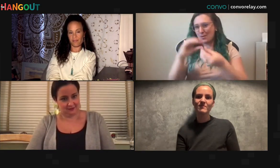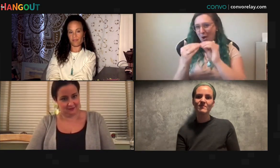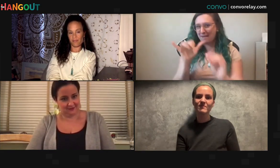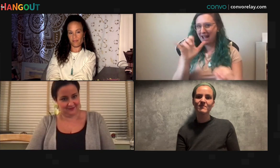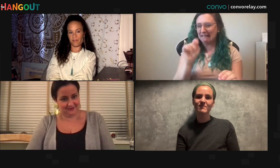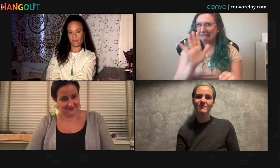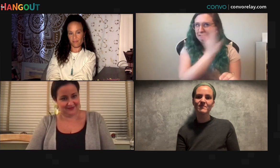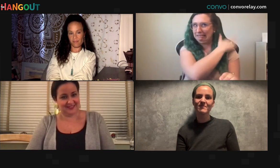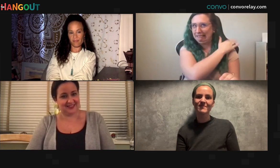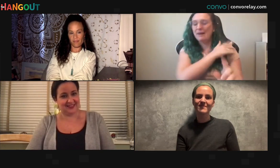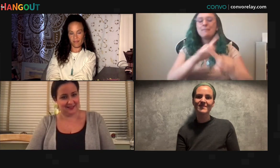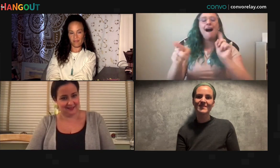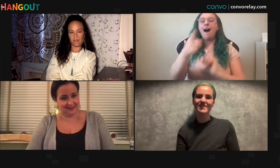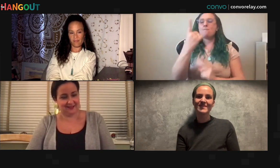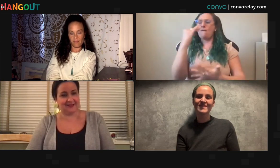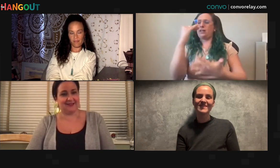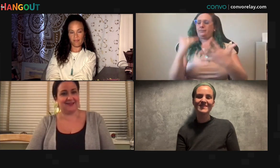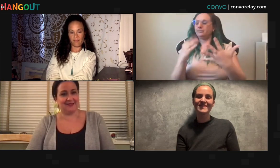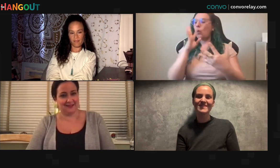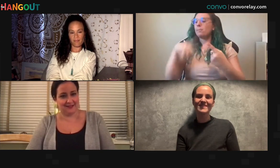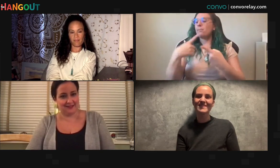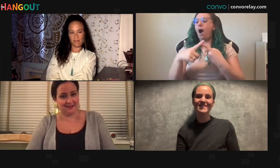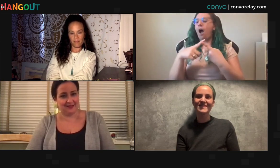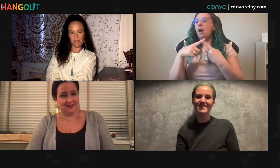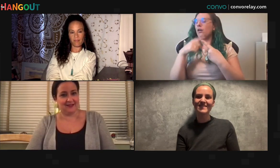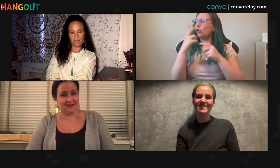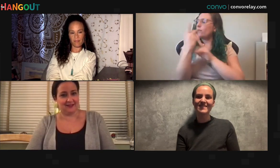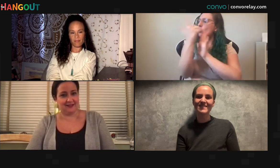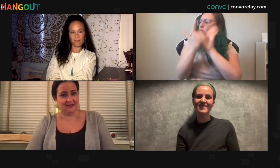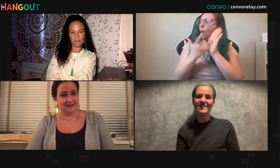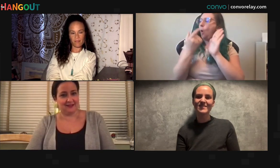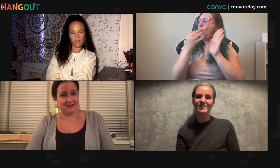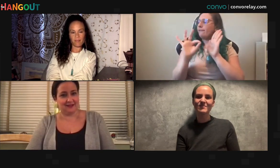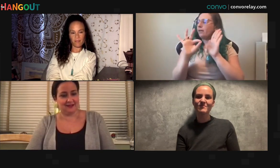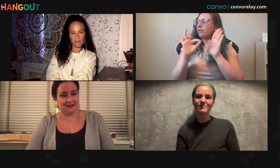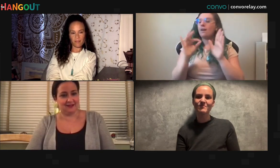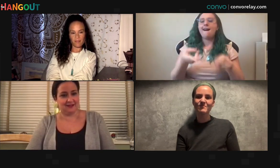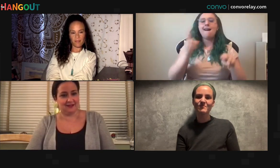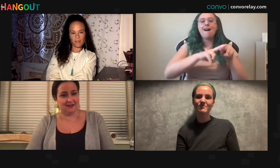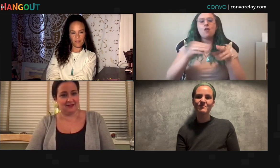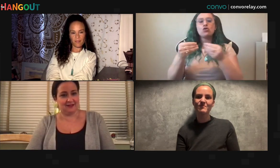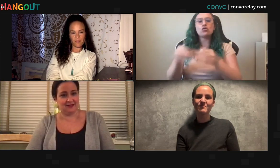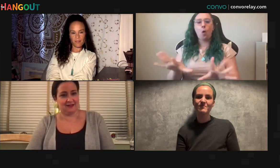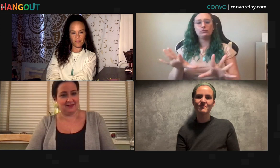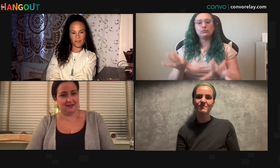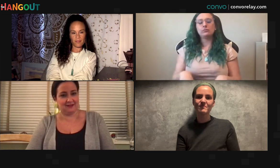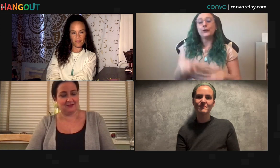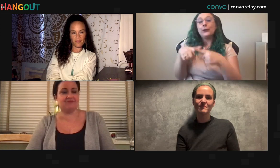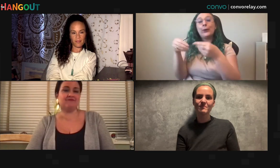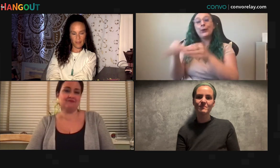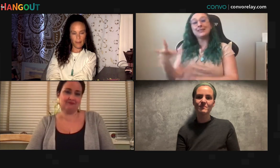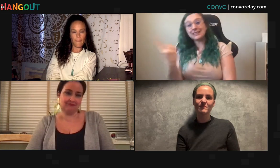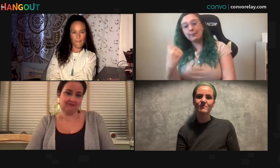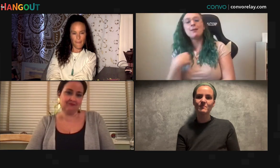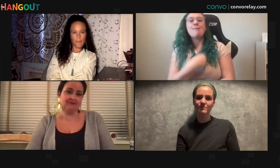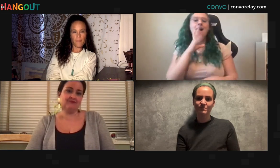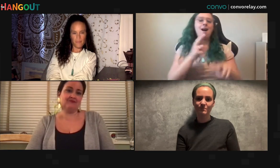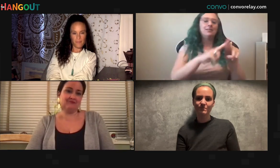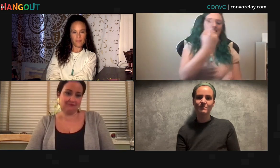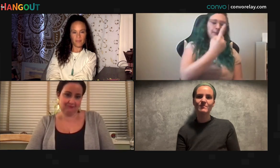observant, you'll see it. And the thing about universal law, I can't remember everything. It was such a long time ago, but it was about